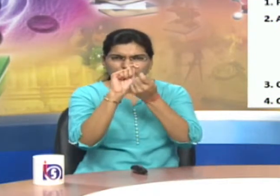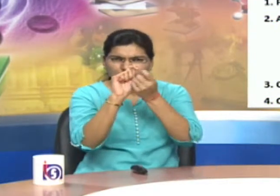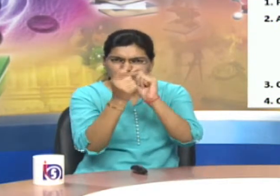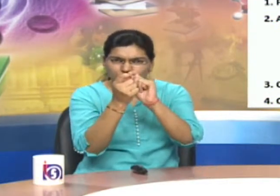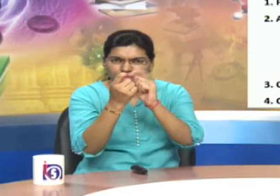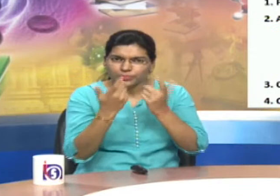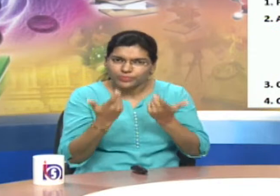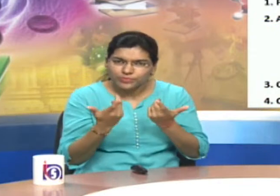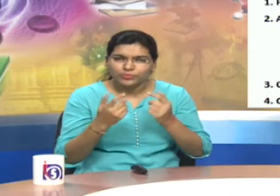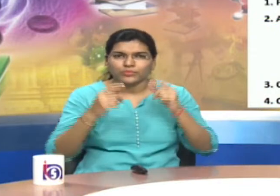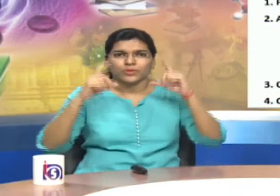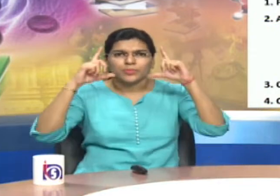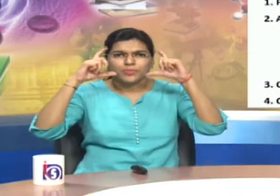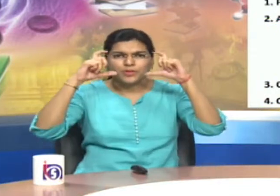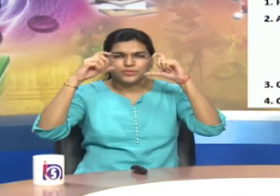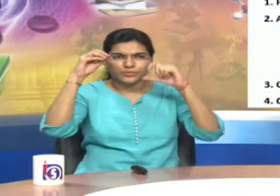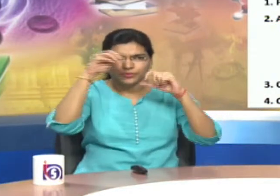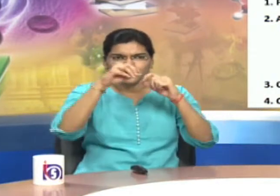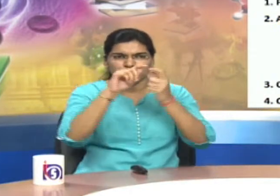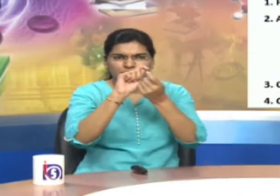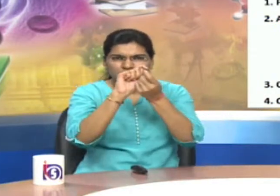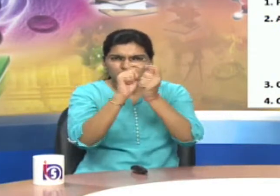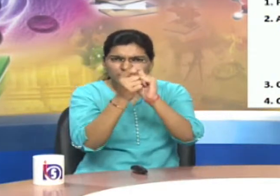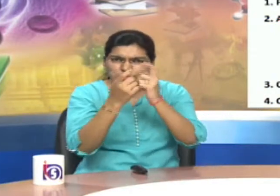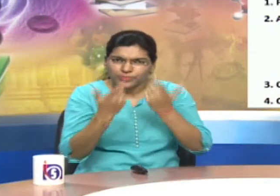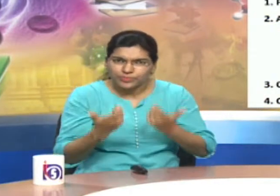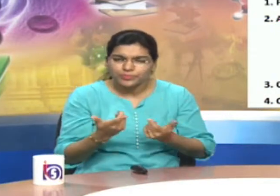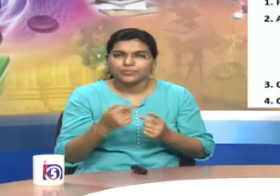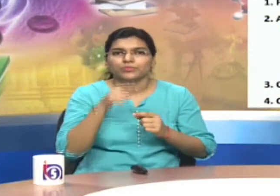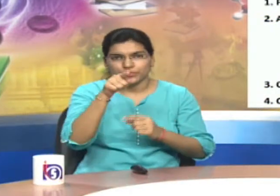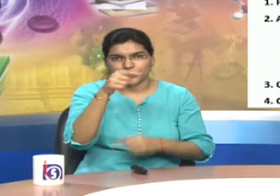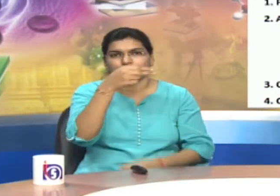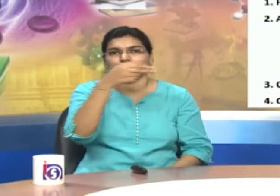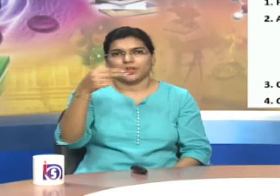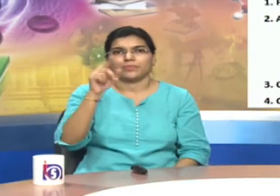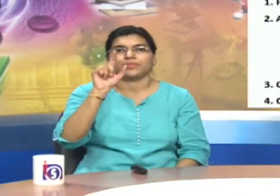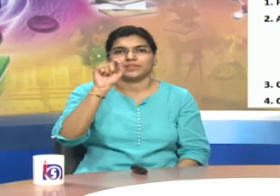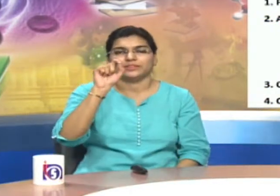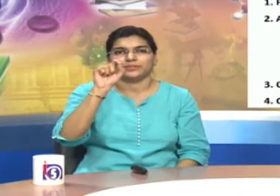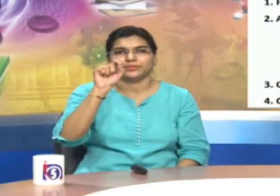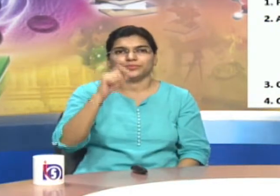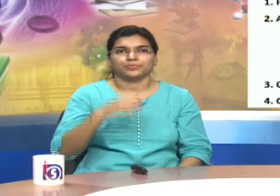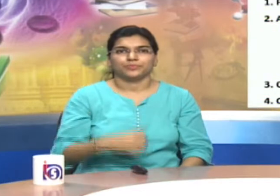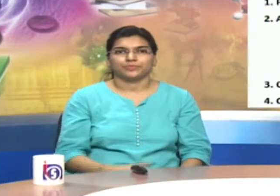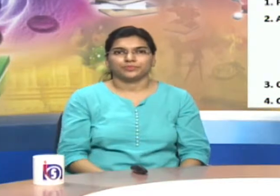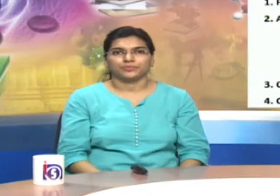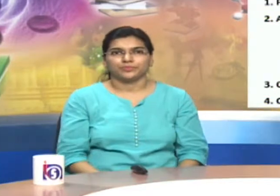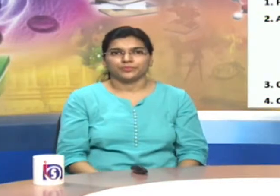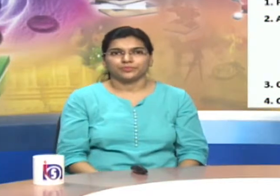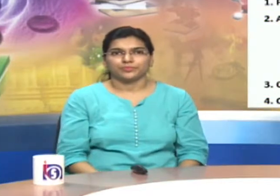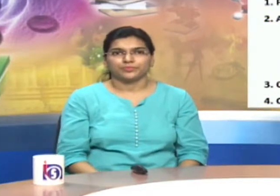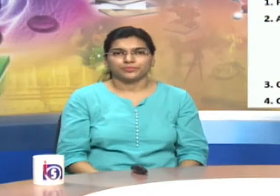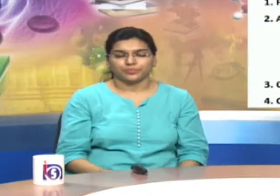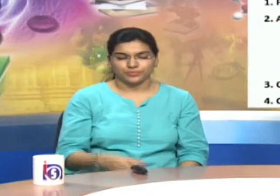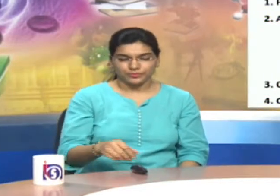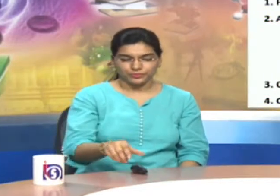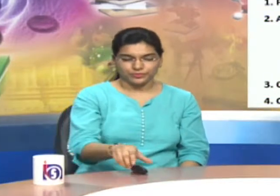when you do typing or you write any text and you do any editing, modification, then it is known